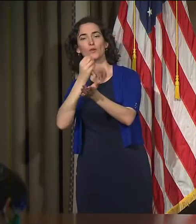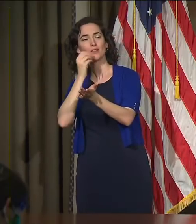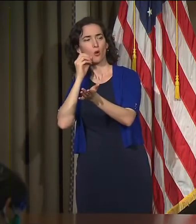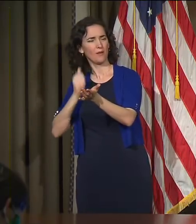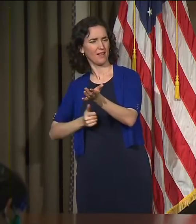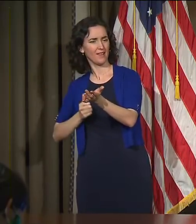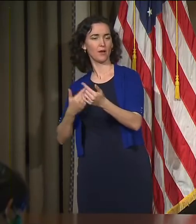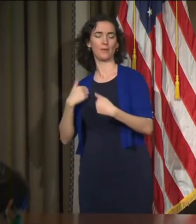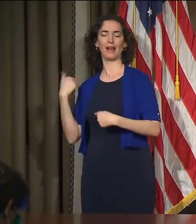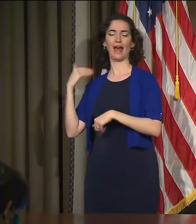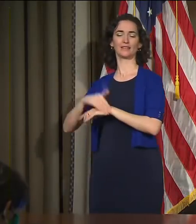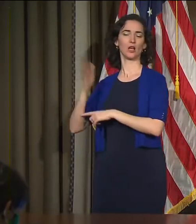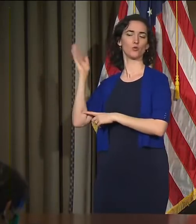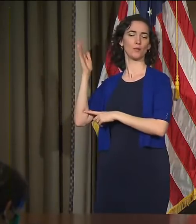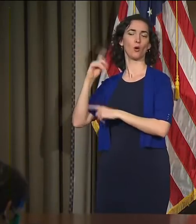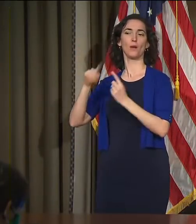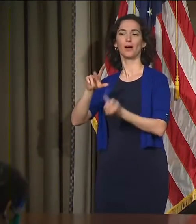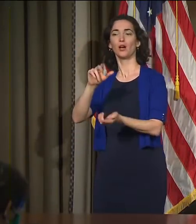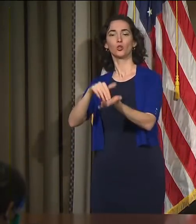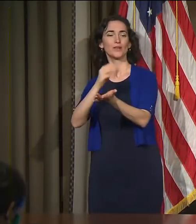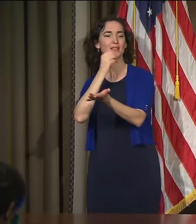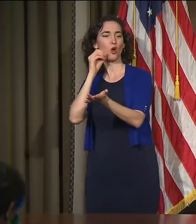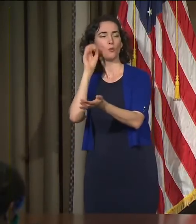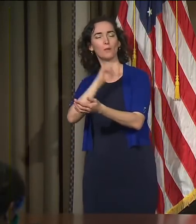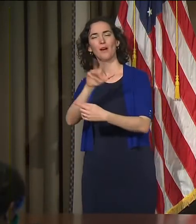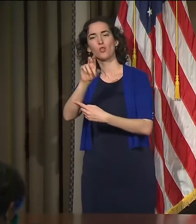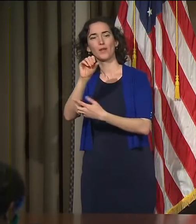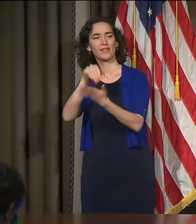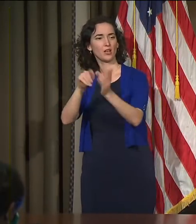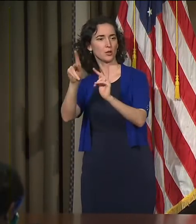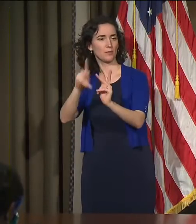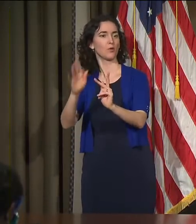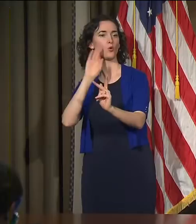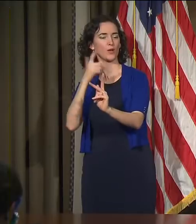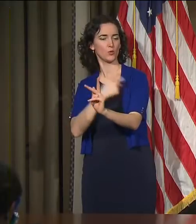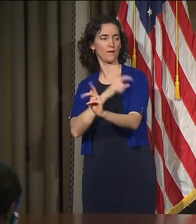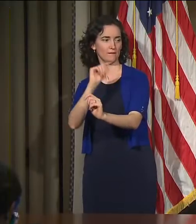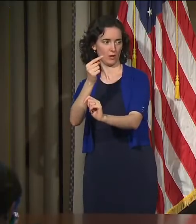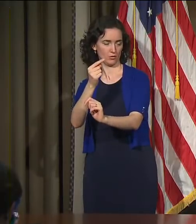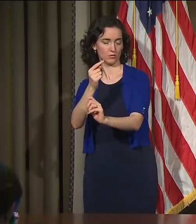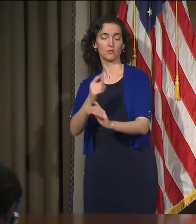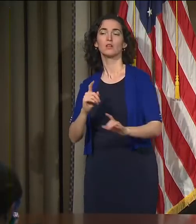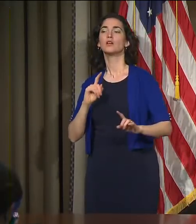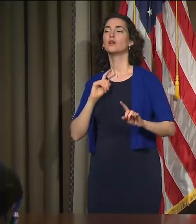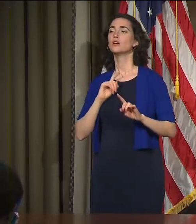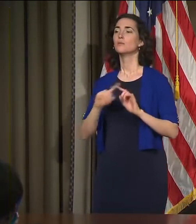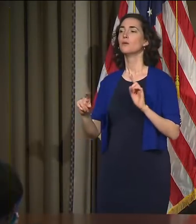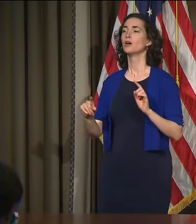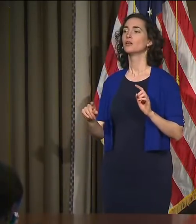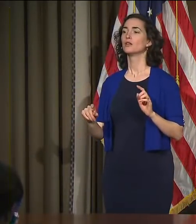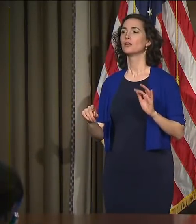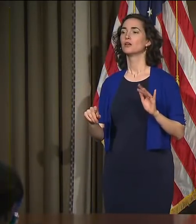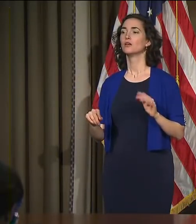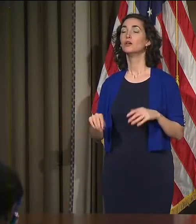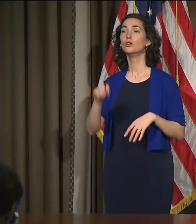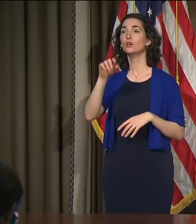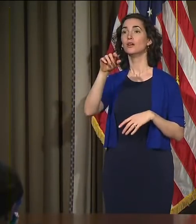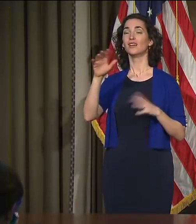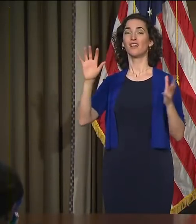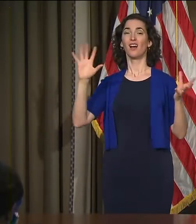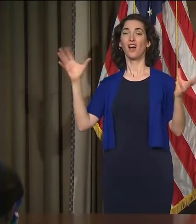last night that were going to get the vaccine first. But what's kind of the timeline about when we could possibly get these 200,000